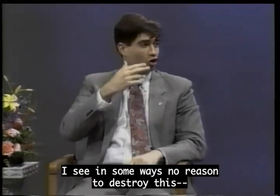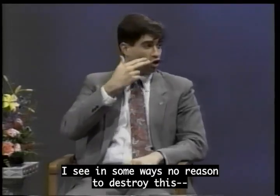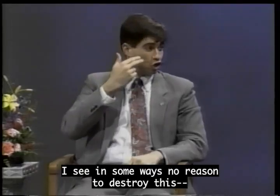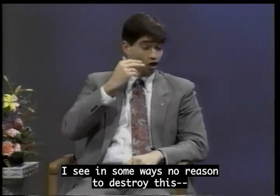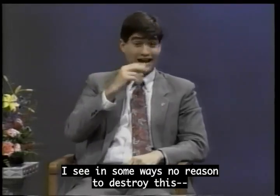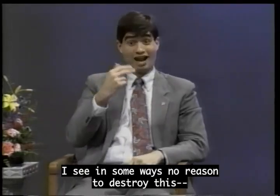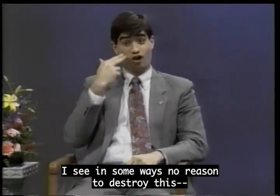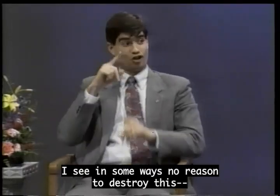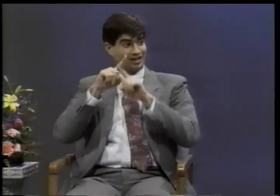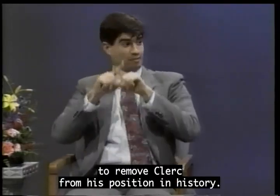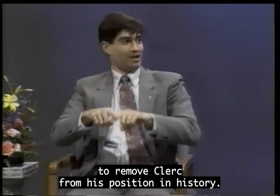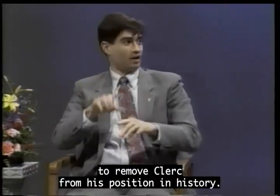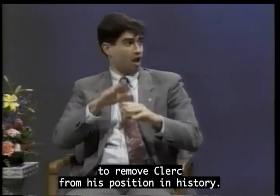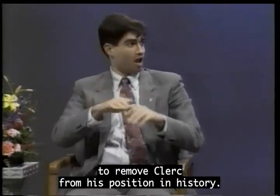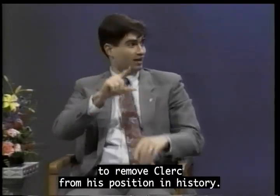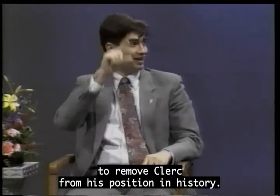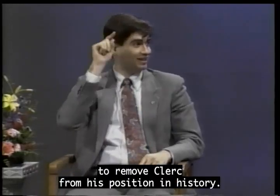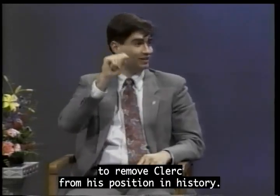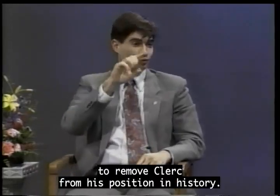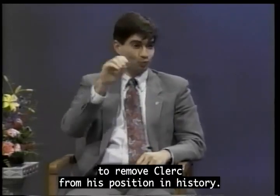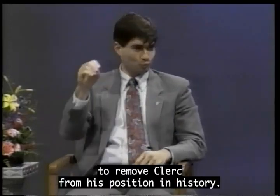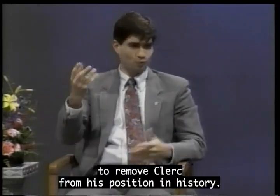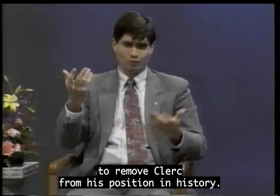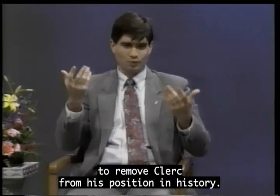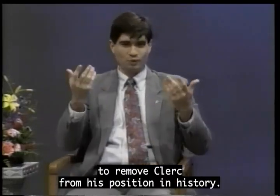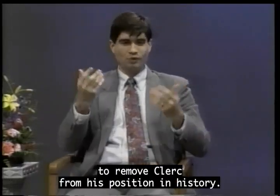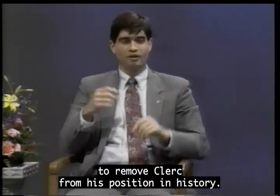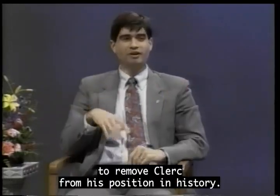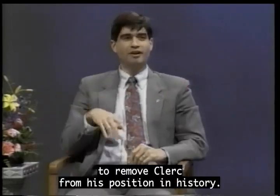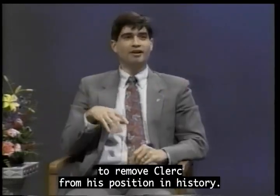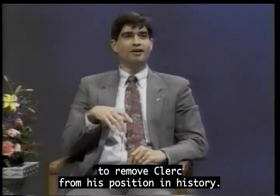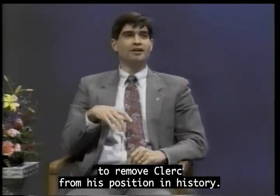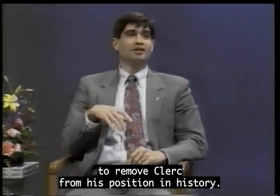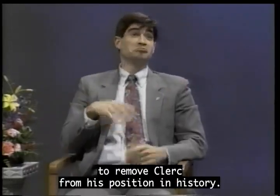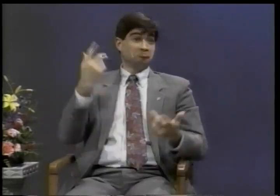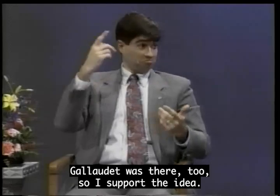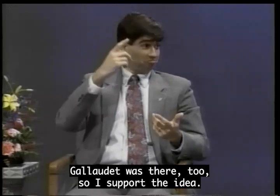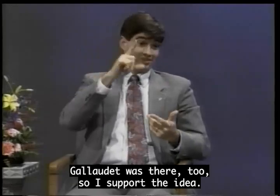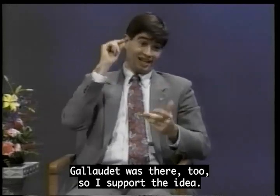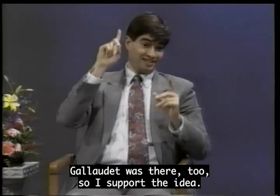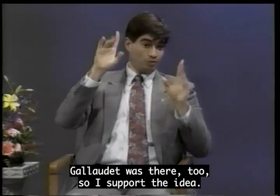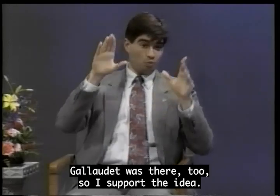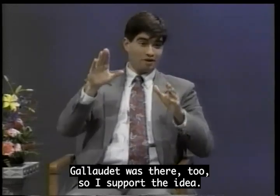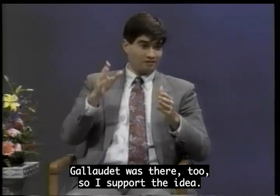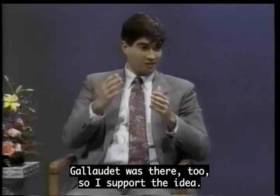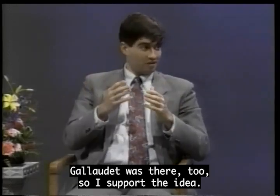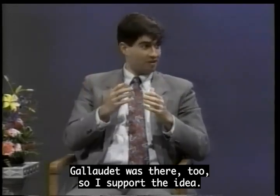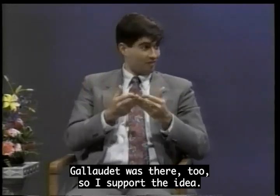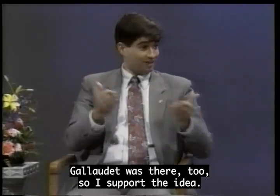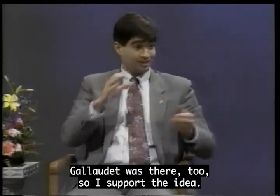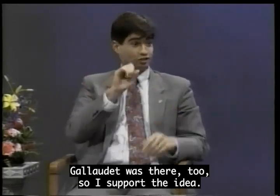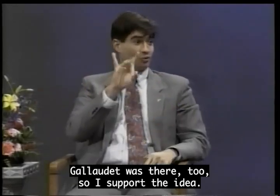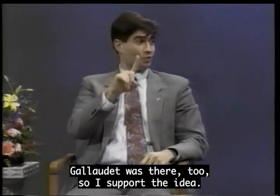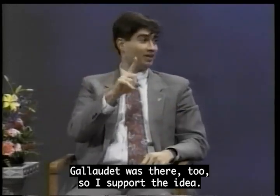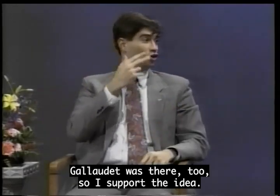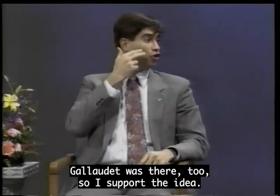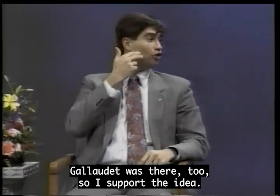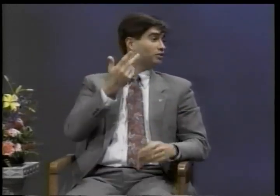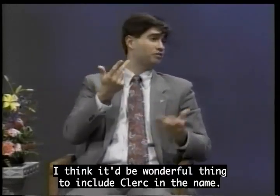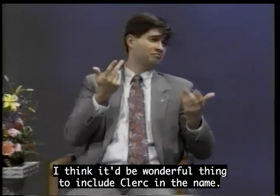to remove Clerc from his position in history. Gallaudet was there, too. So I support the idea. I think it would be a wonderful thing to include